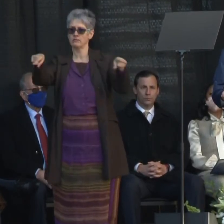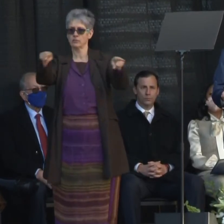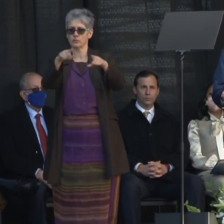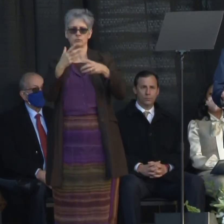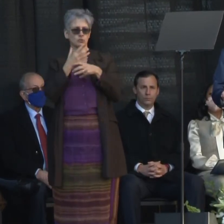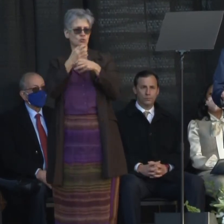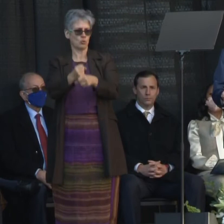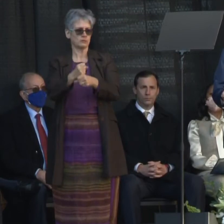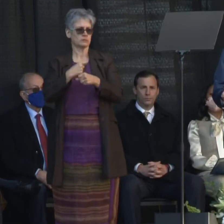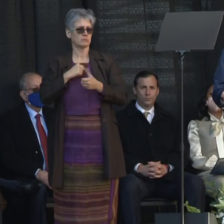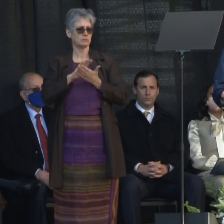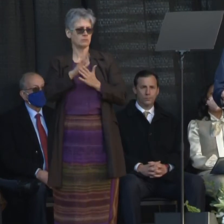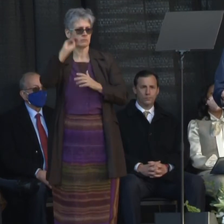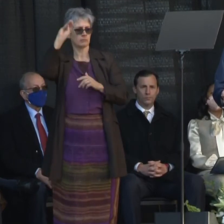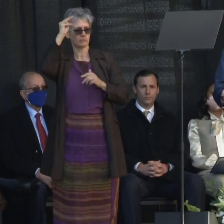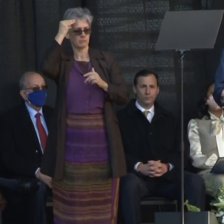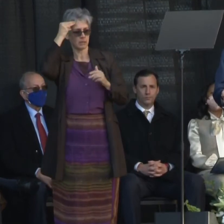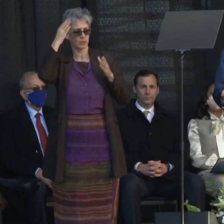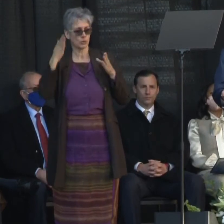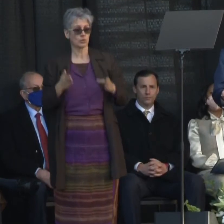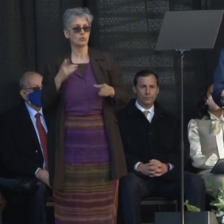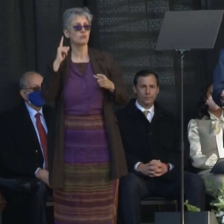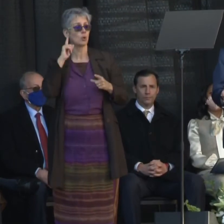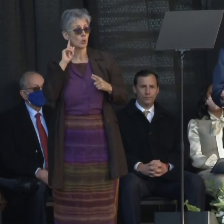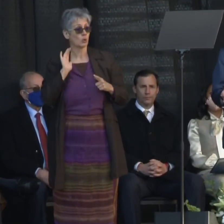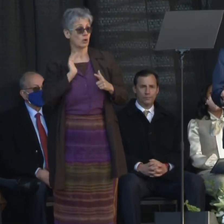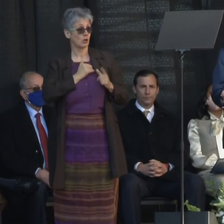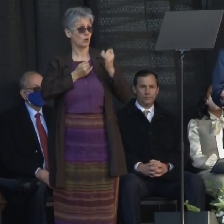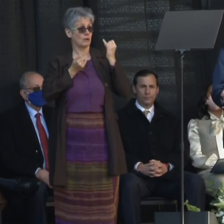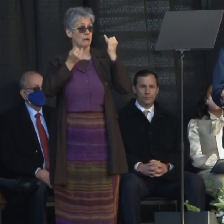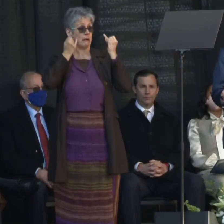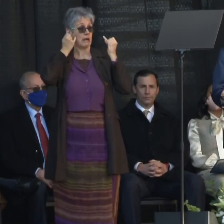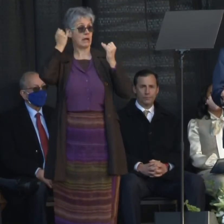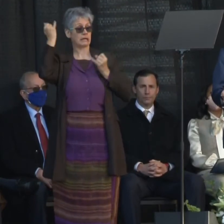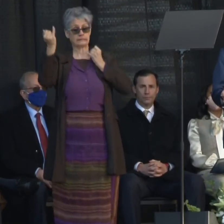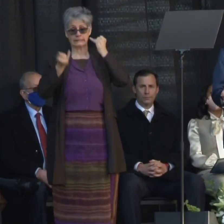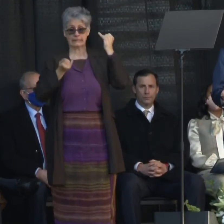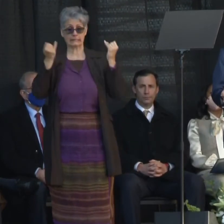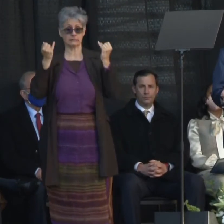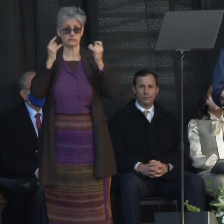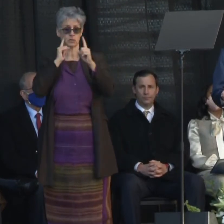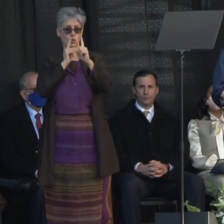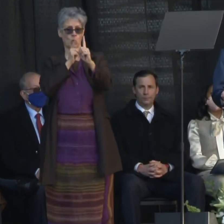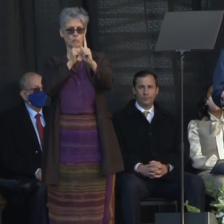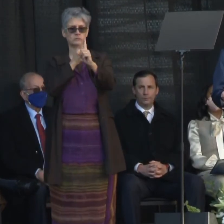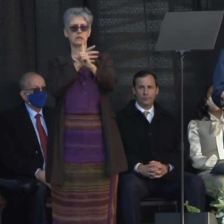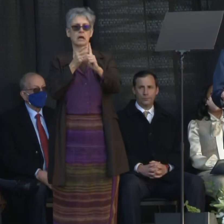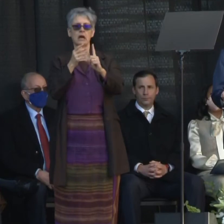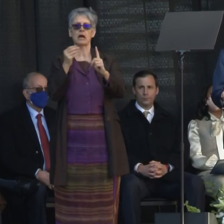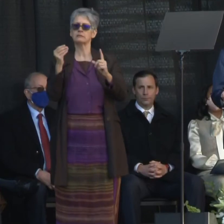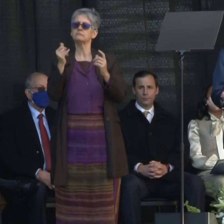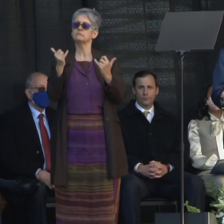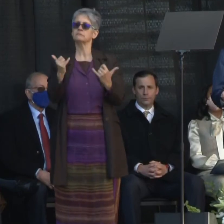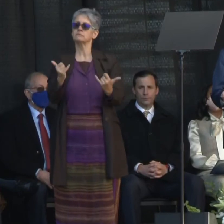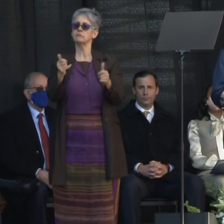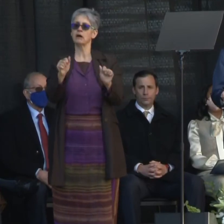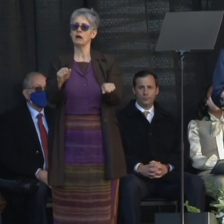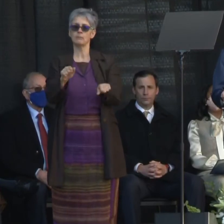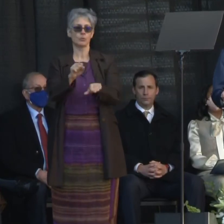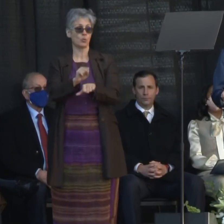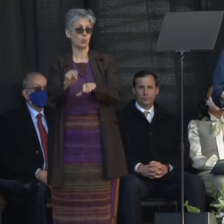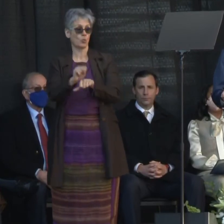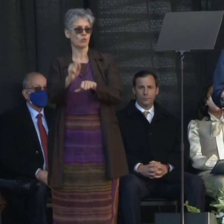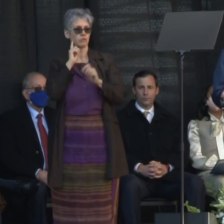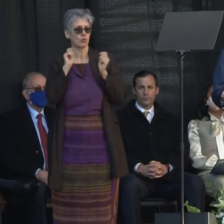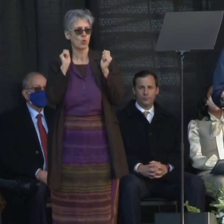mayor. You heard our ideas, our goals, and now you've given us a chance to go to work for all of you. I